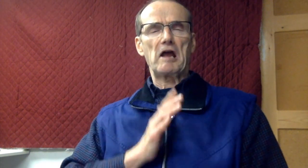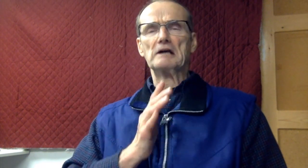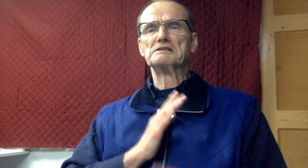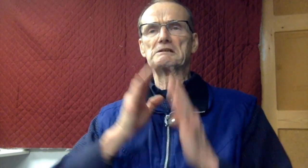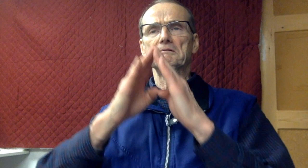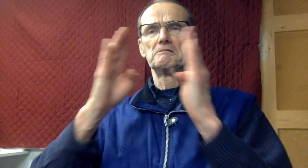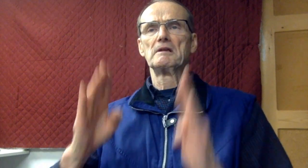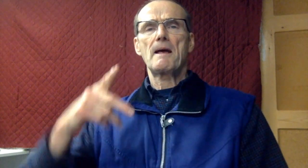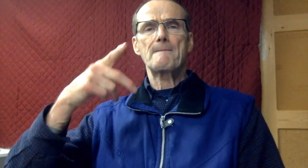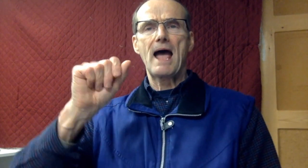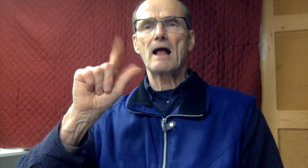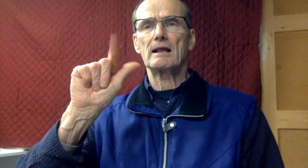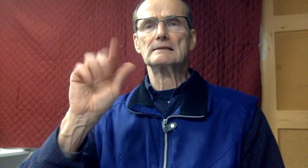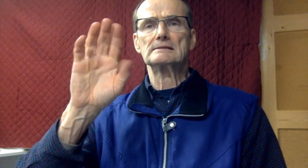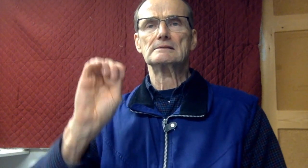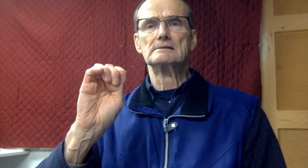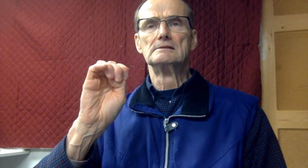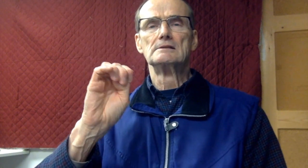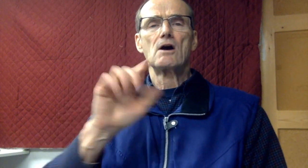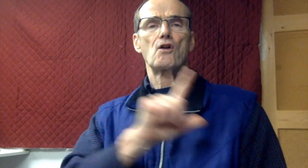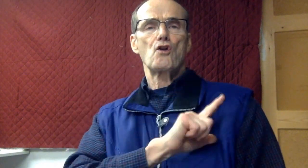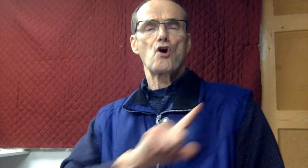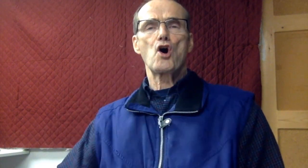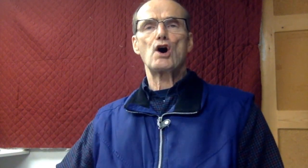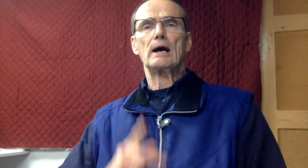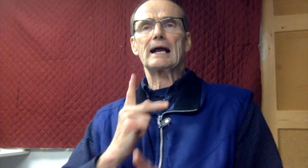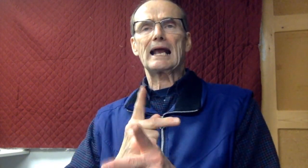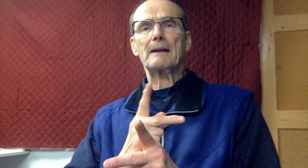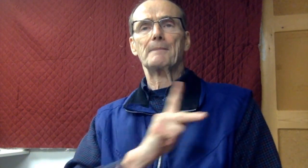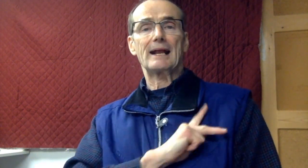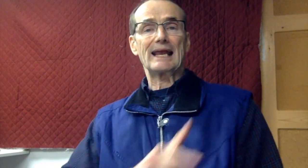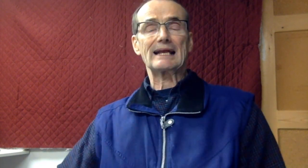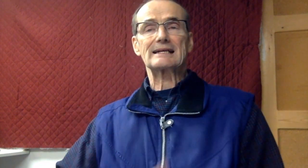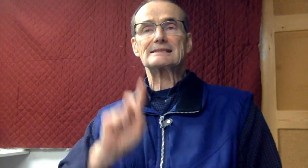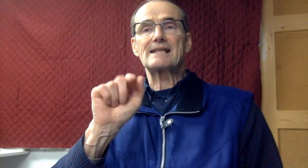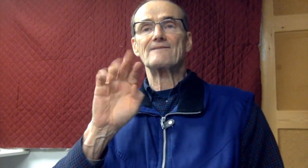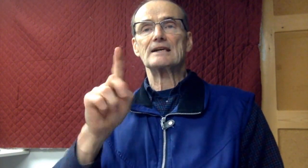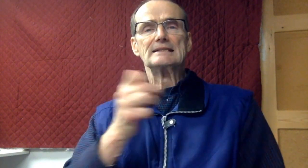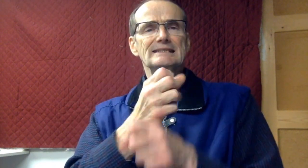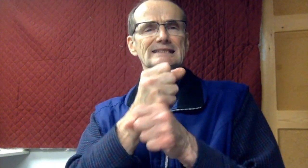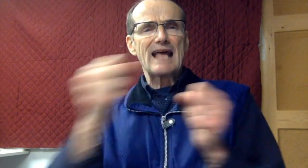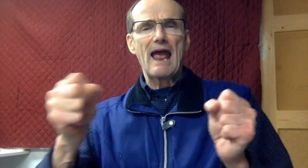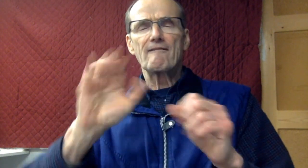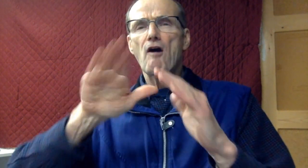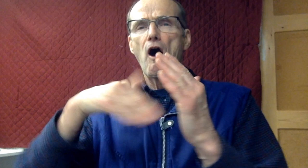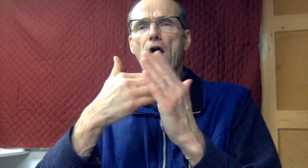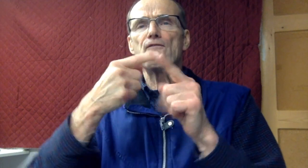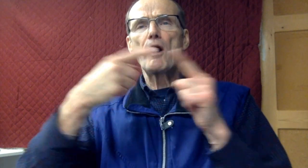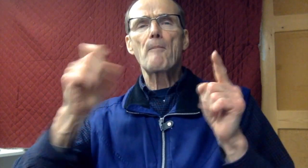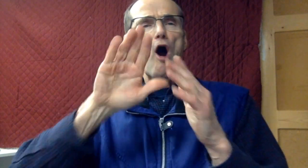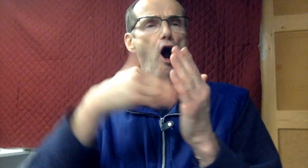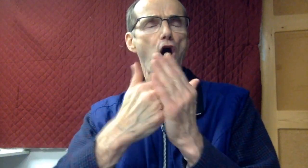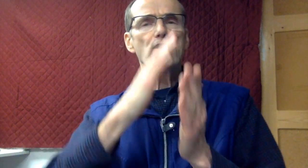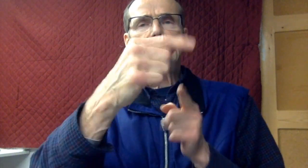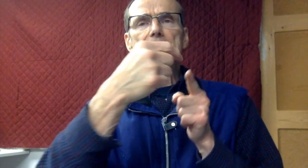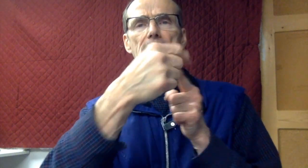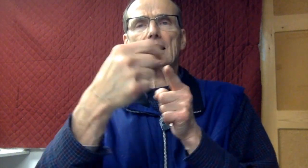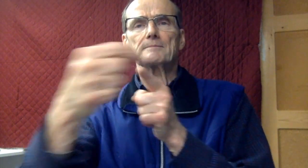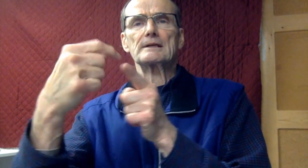When King David was settled in his palace, and the Lord had given him rest